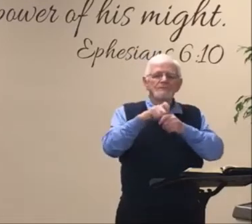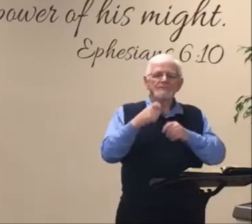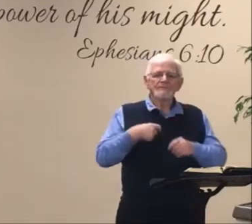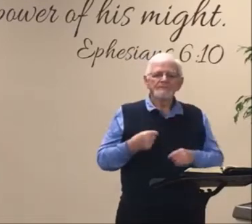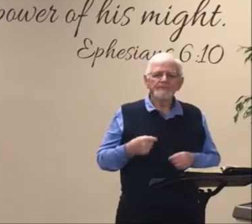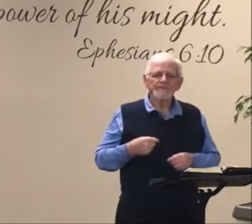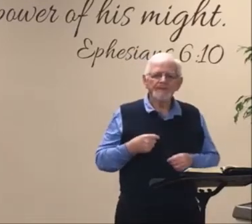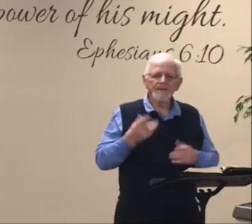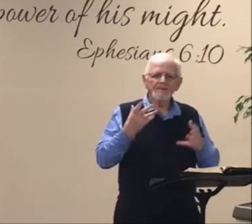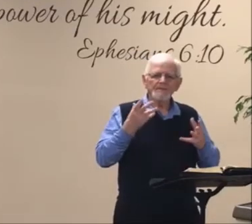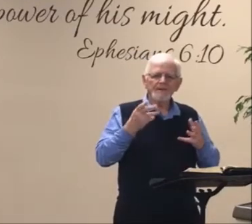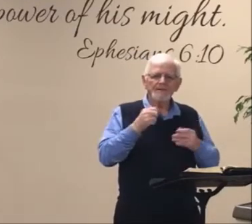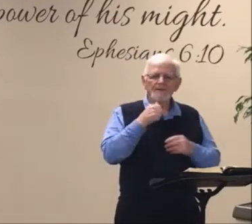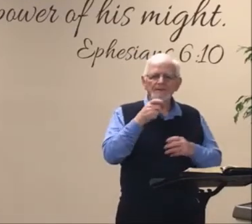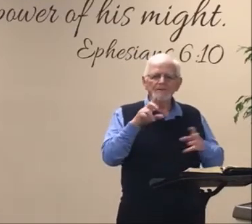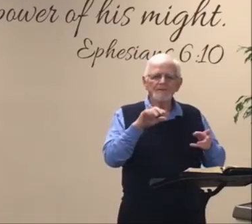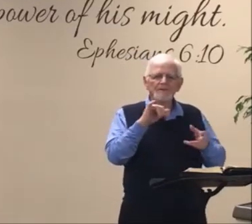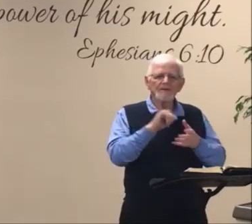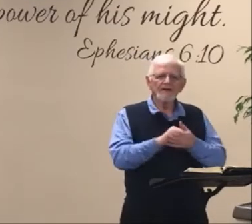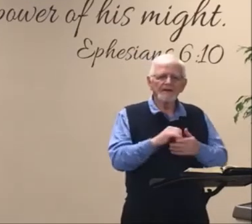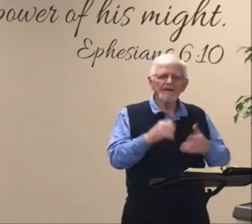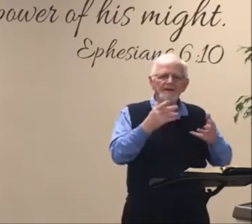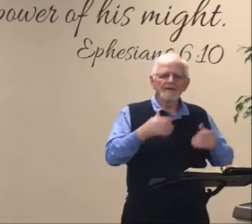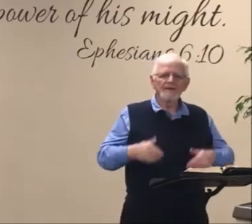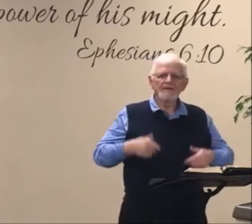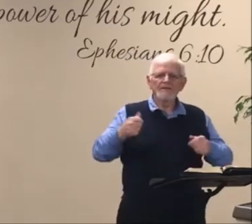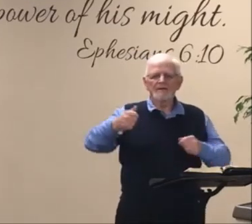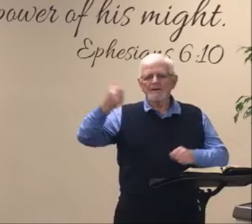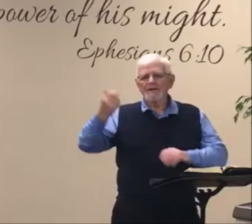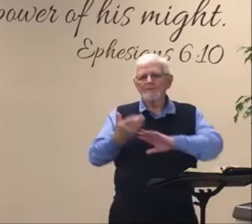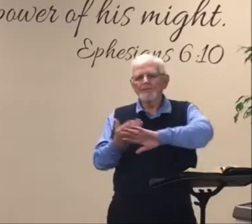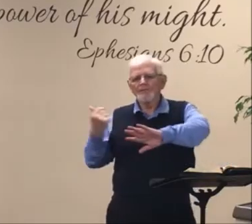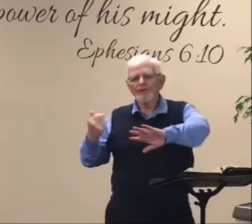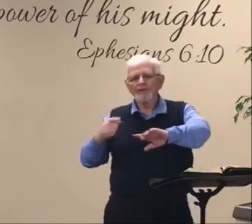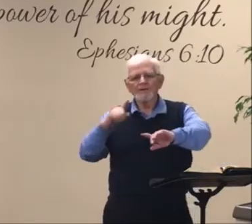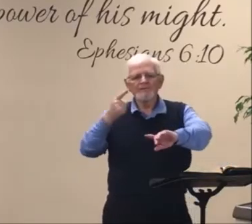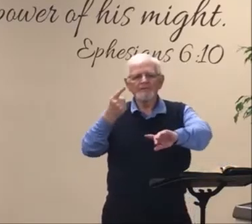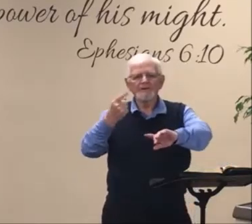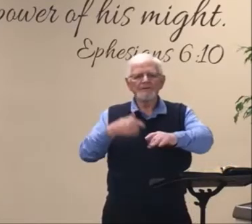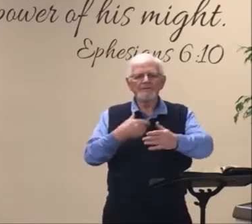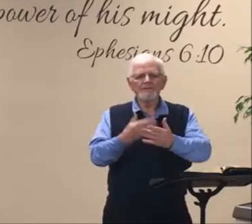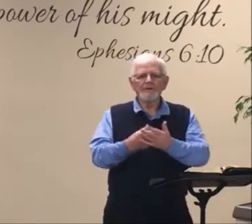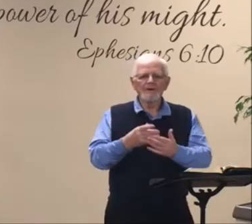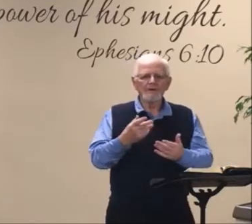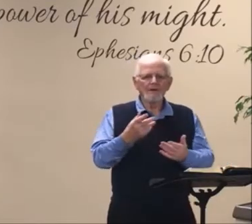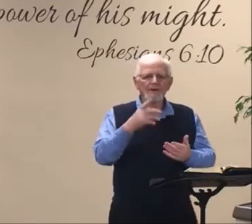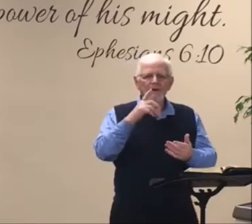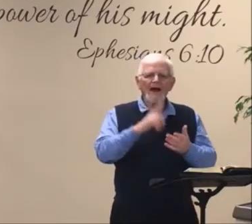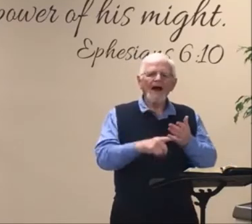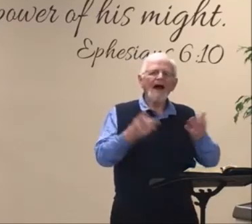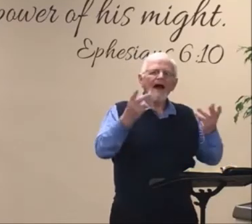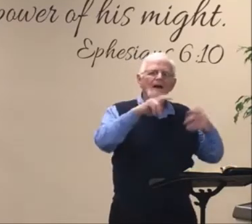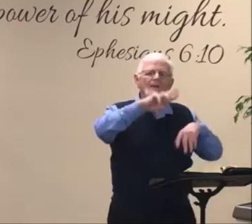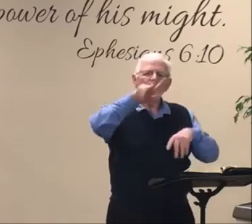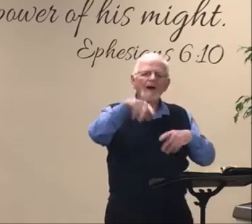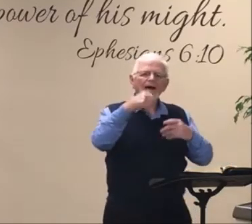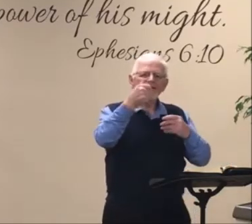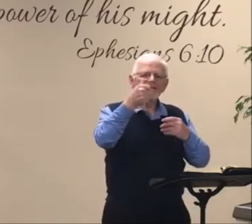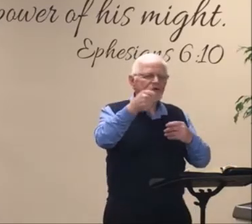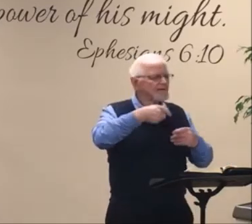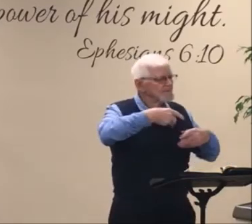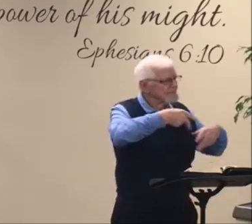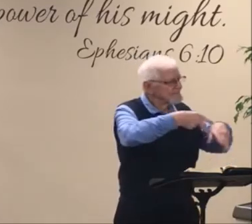said, it must not be so done in our country to give the younger before the firstborn. What happens when you go your own way? Well, you don't